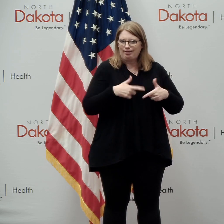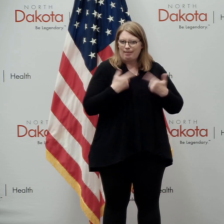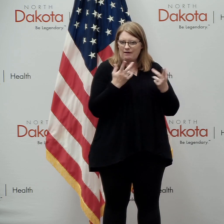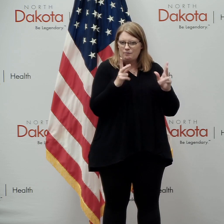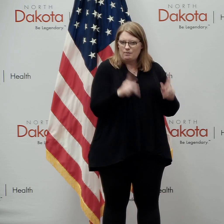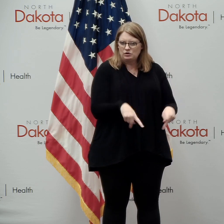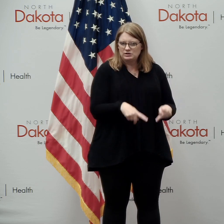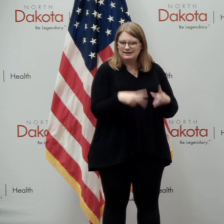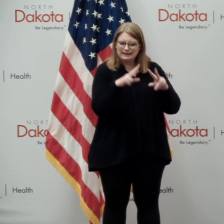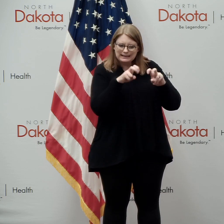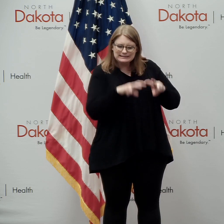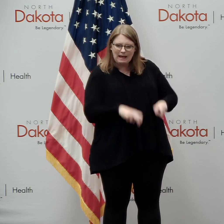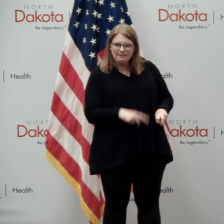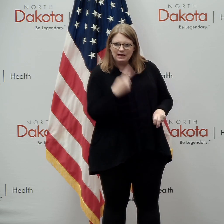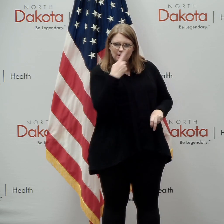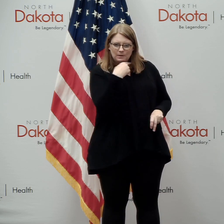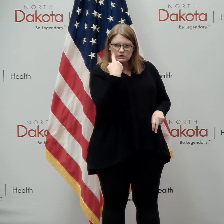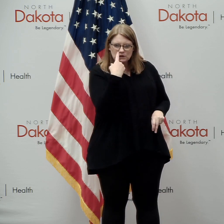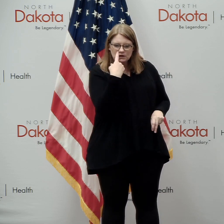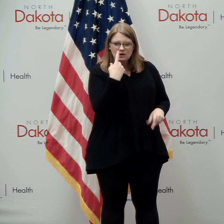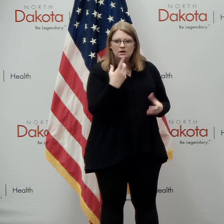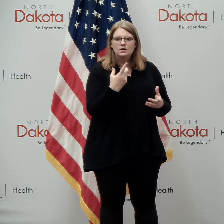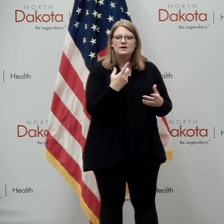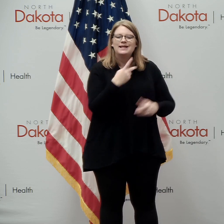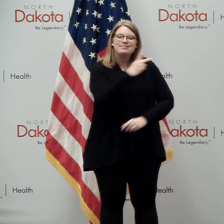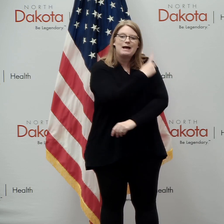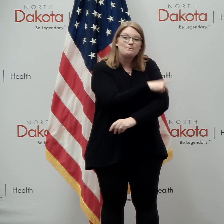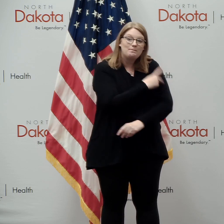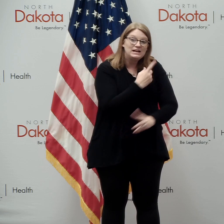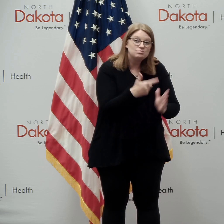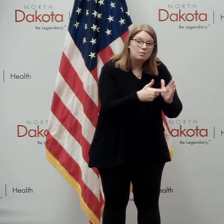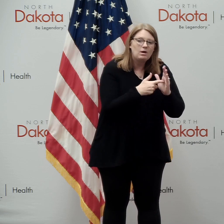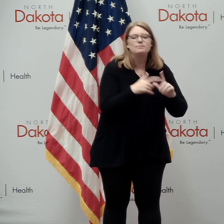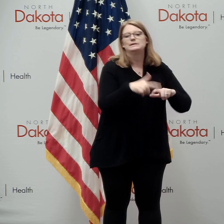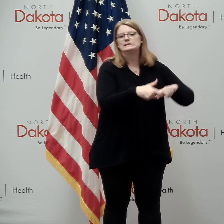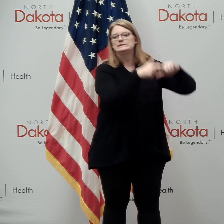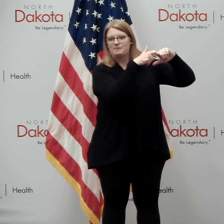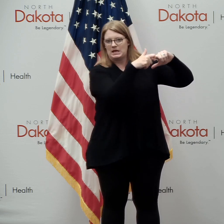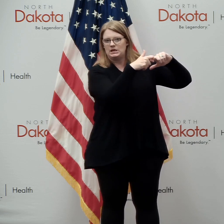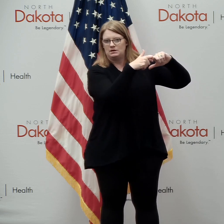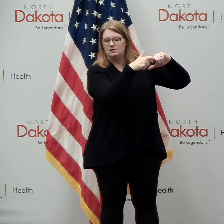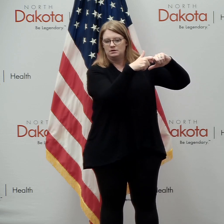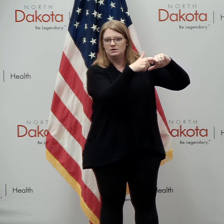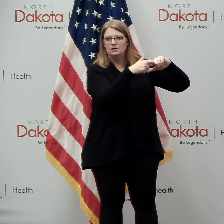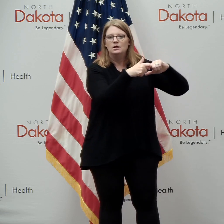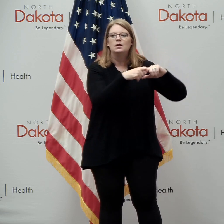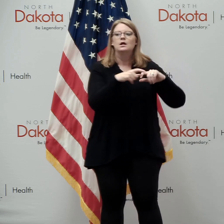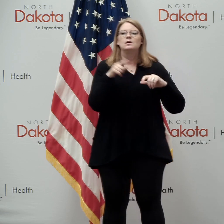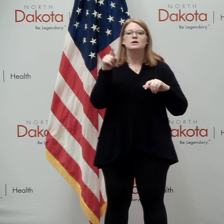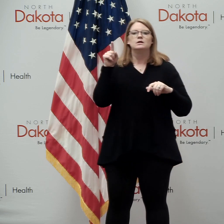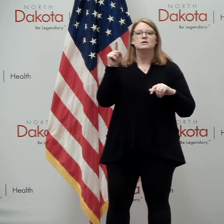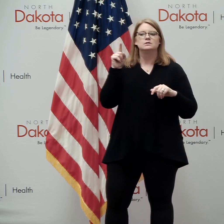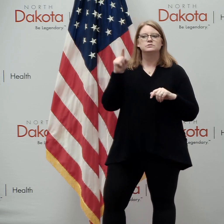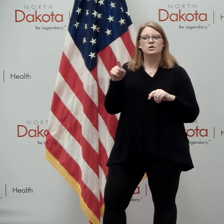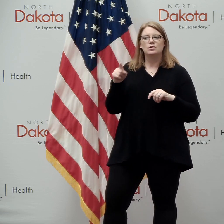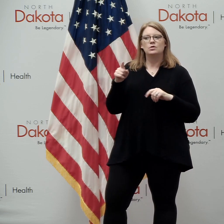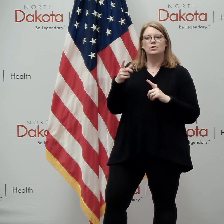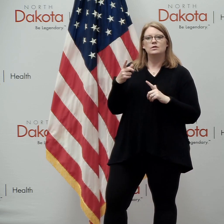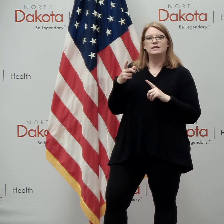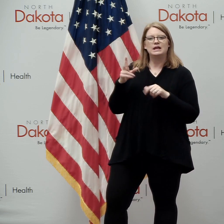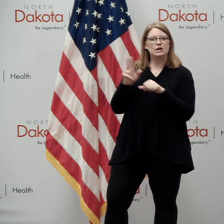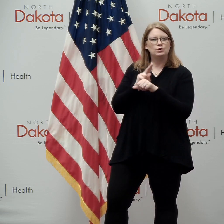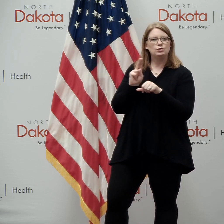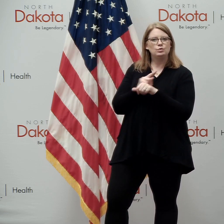person. We're suspending the patient-based requirement, which allows qualified applicants to complete the clinical competency exam